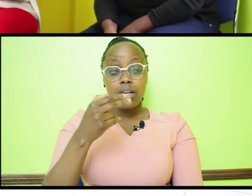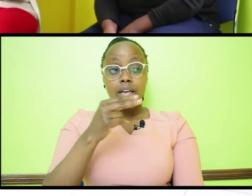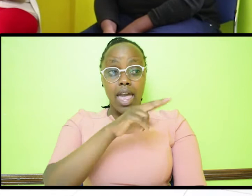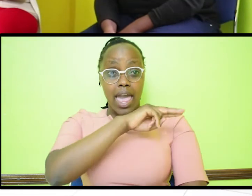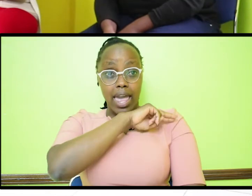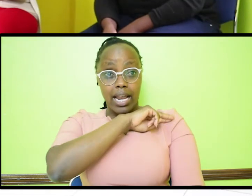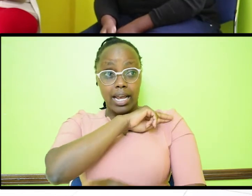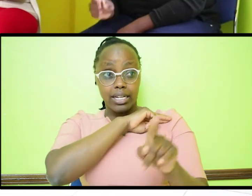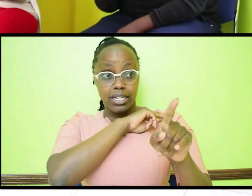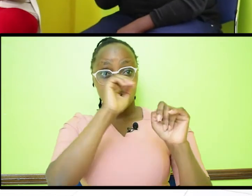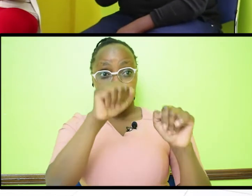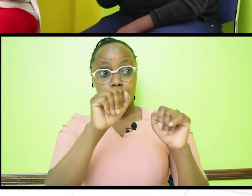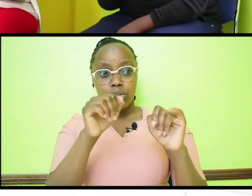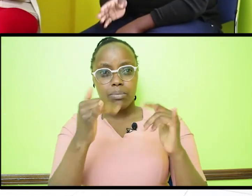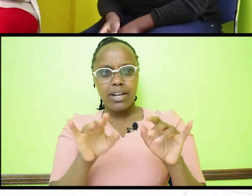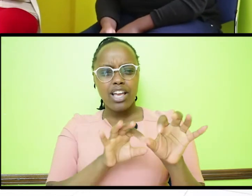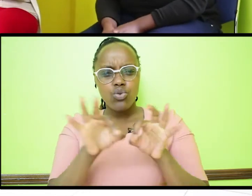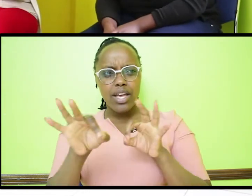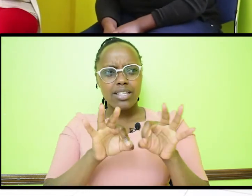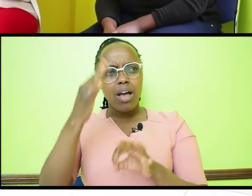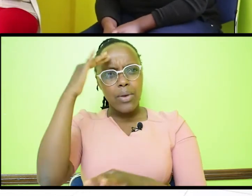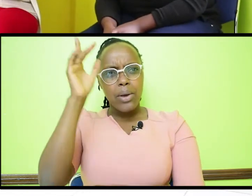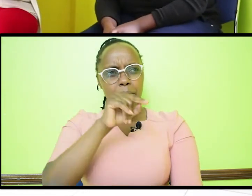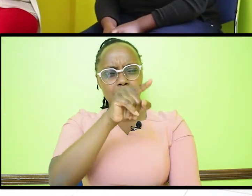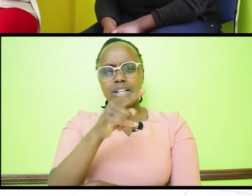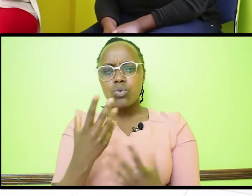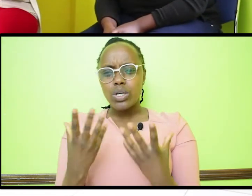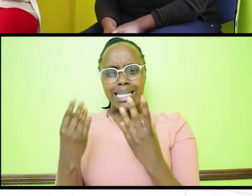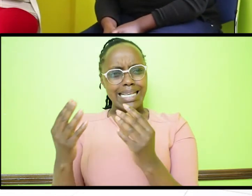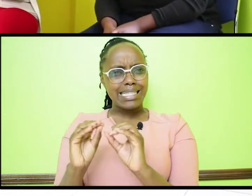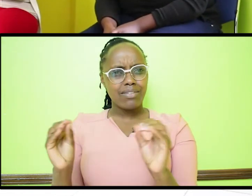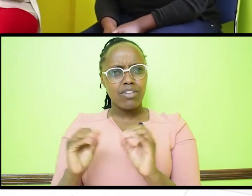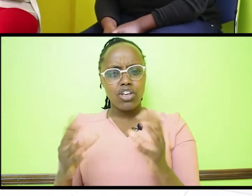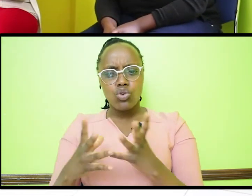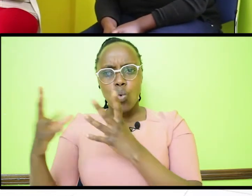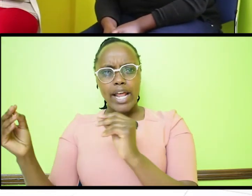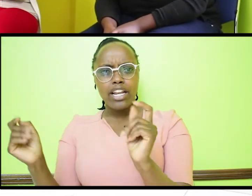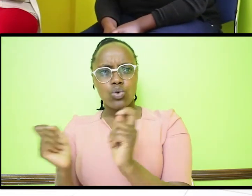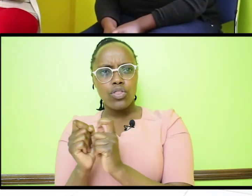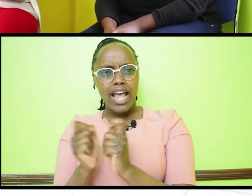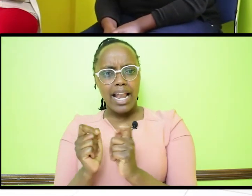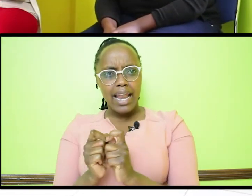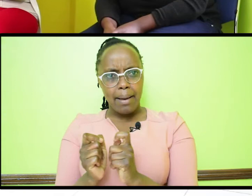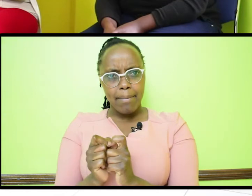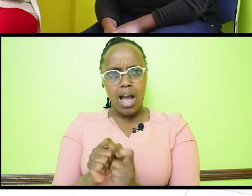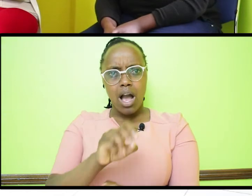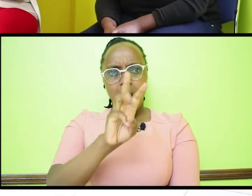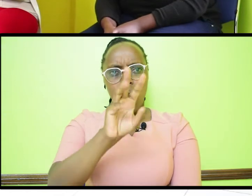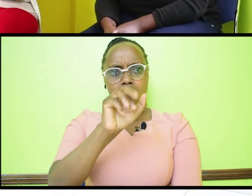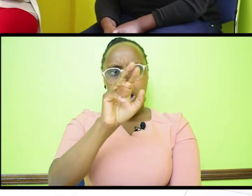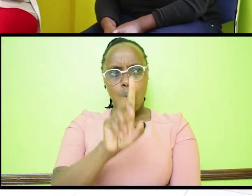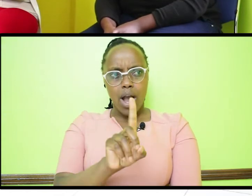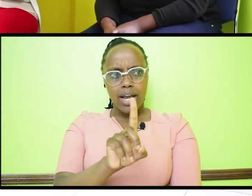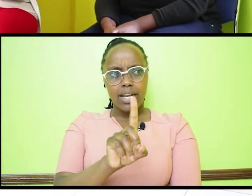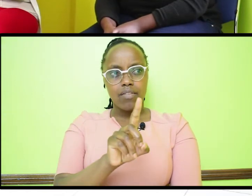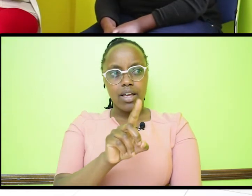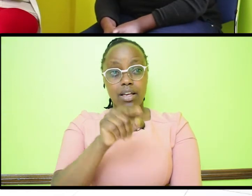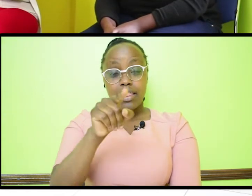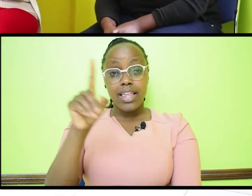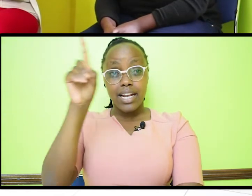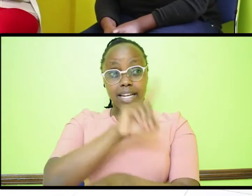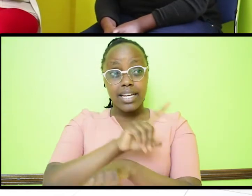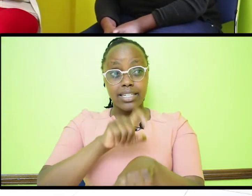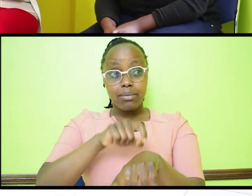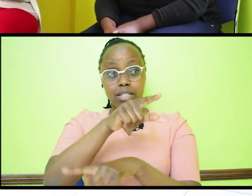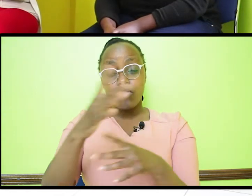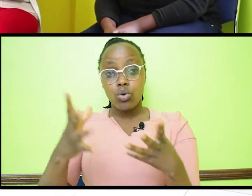Helen, could you walk with us? I'm sure you're the one who walked with her to the labor day, to the labor ward.